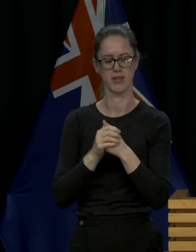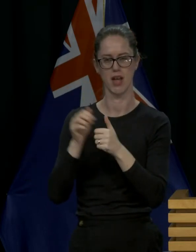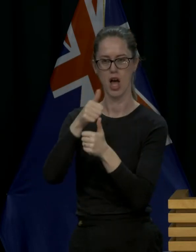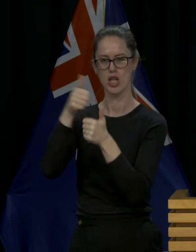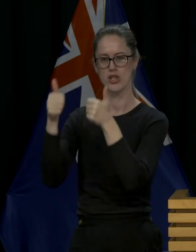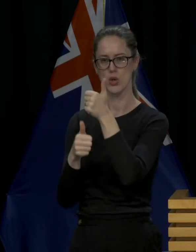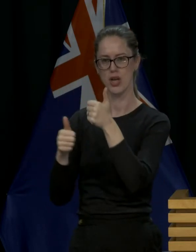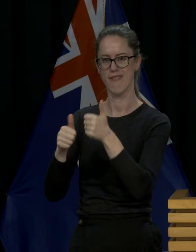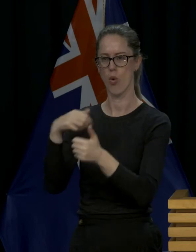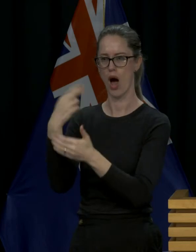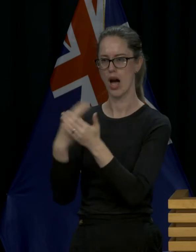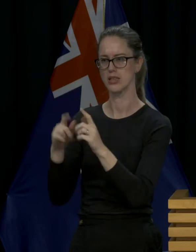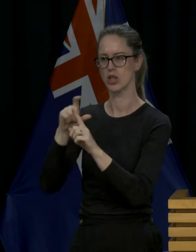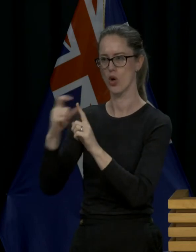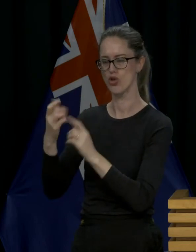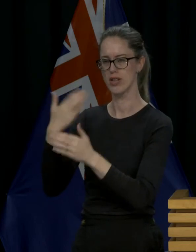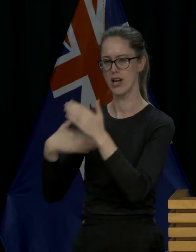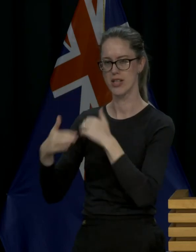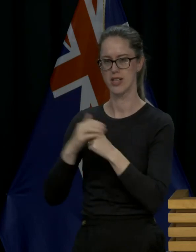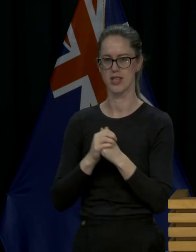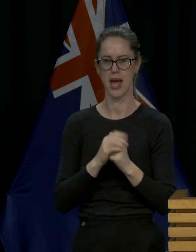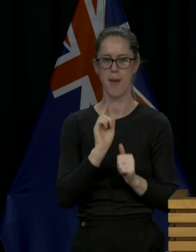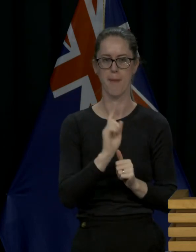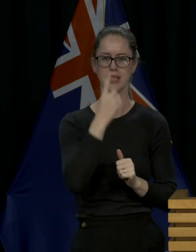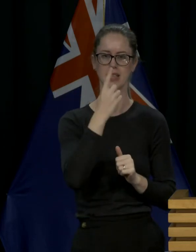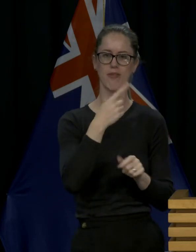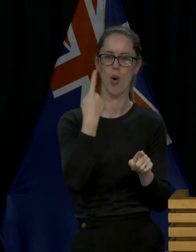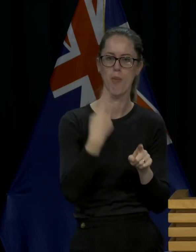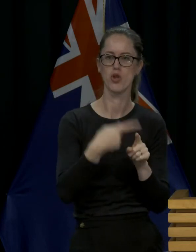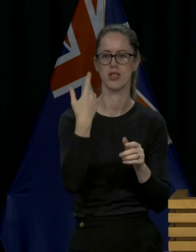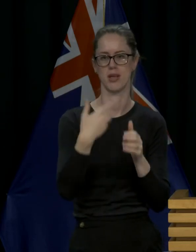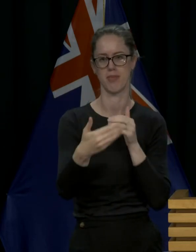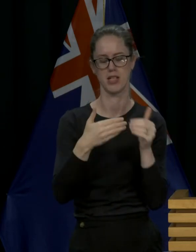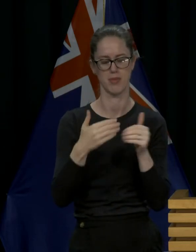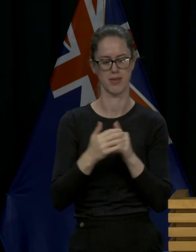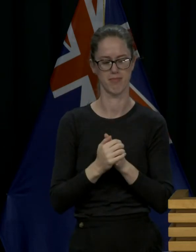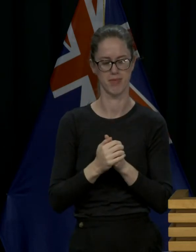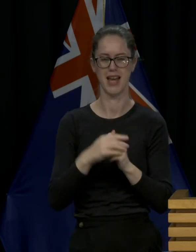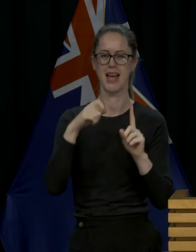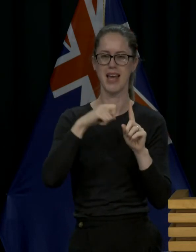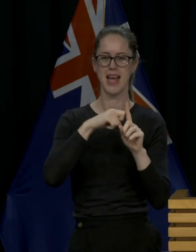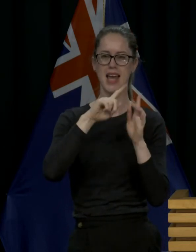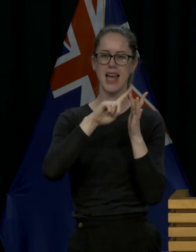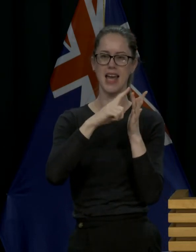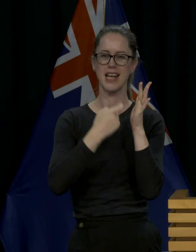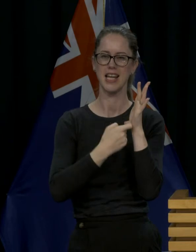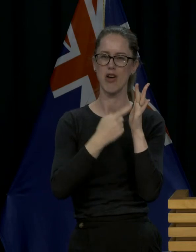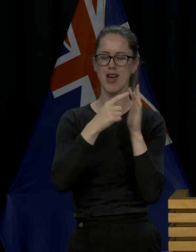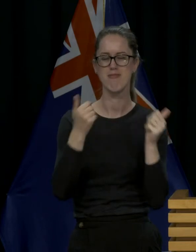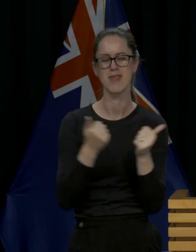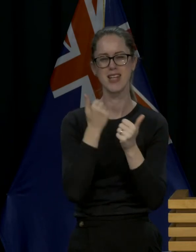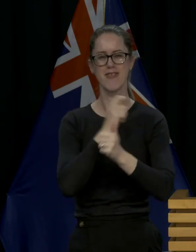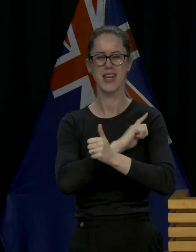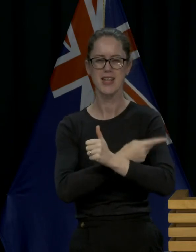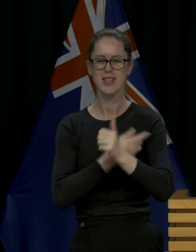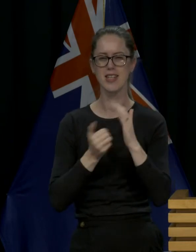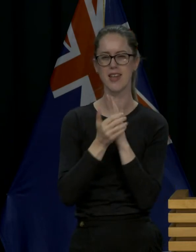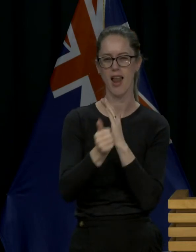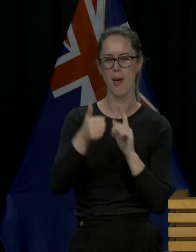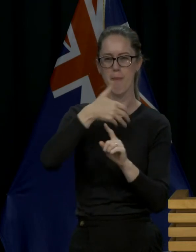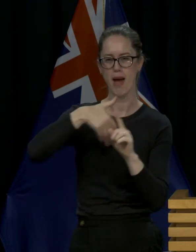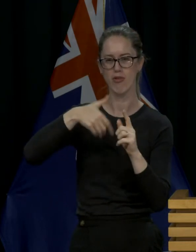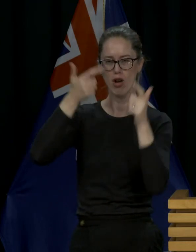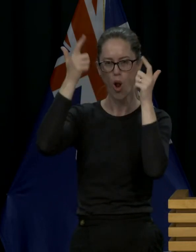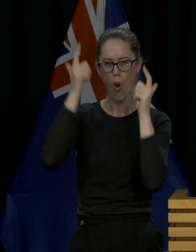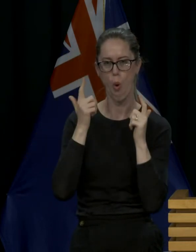Associate Arts, Culture and Heritage, and Minister for Emergency Management. Kitty brings with her huge energy, talent, and a background in